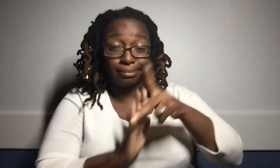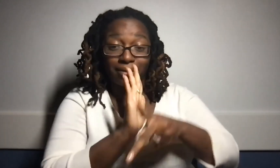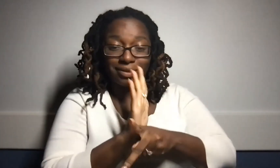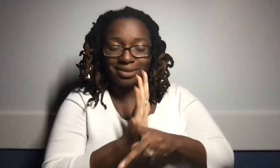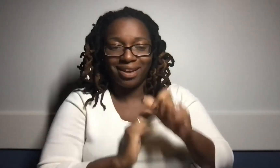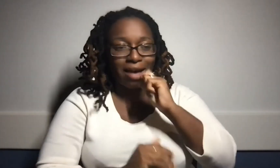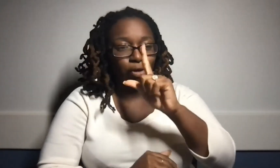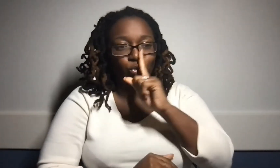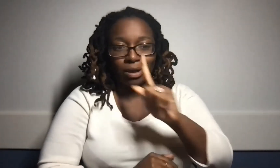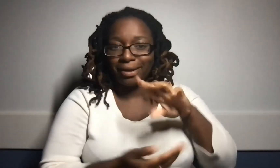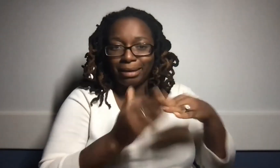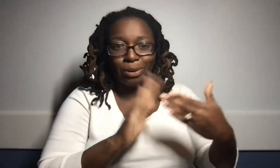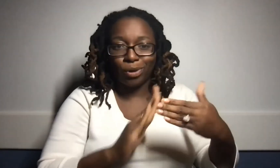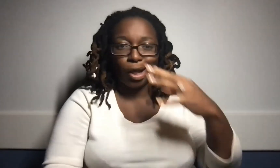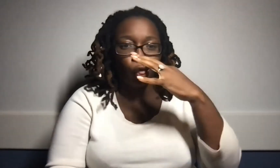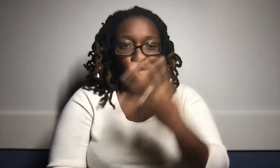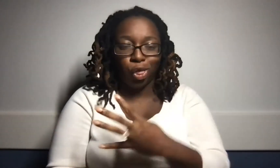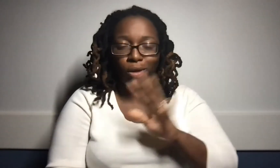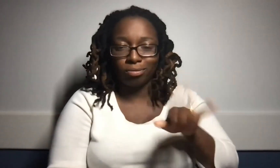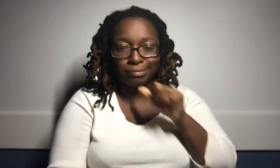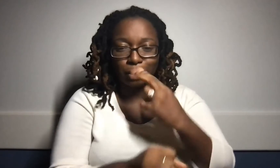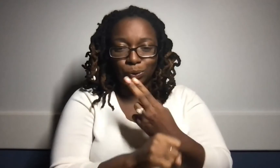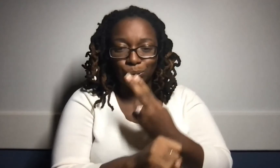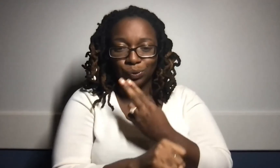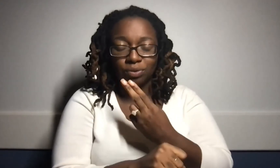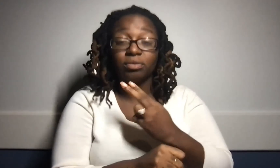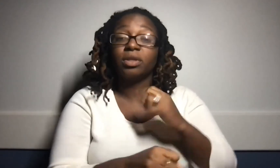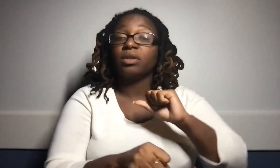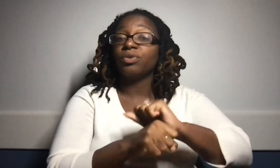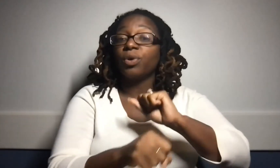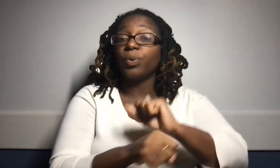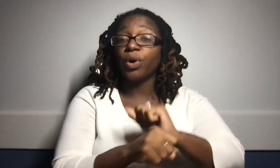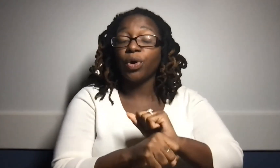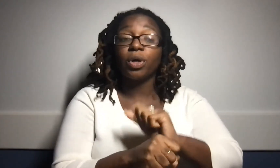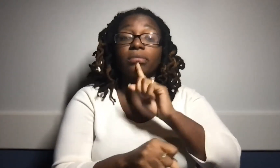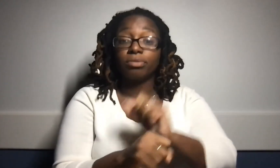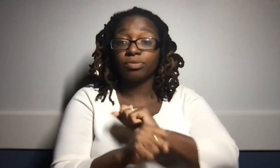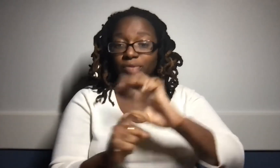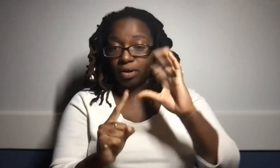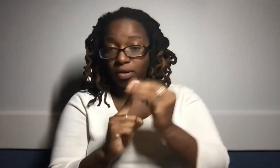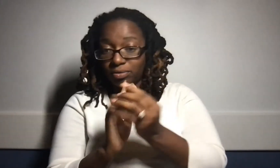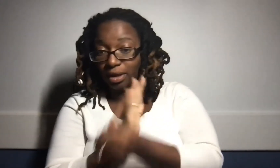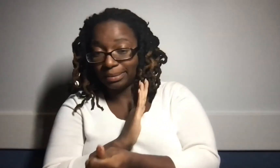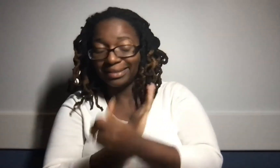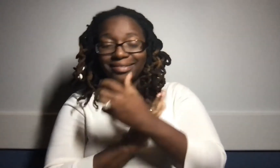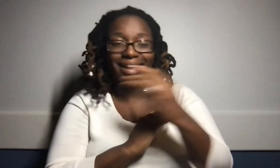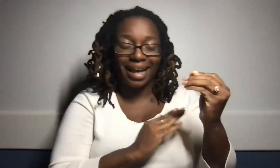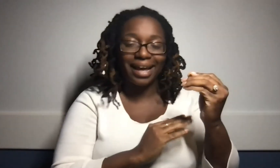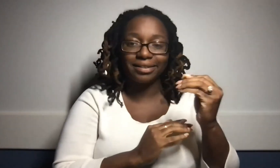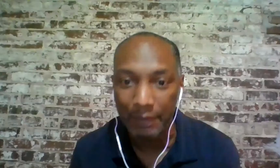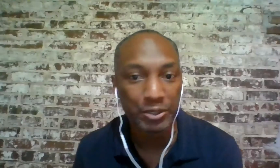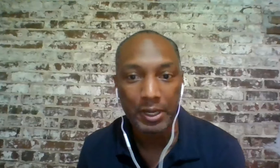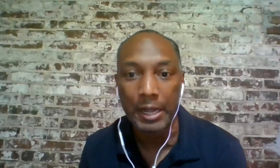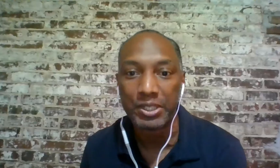vetted by community. This impossible work that our culturally competent and culturally humble community